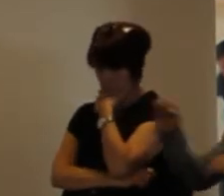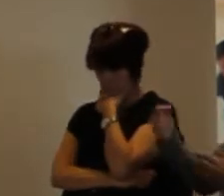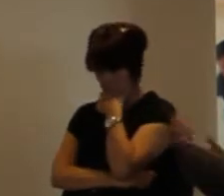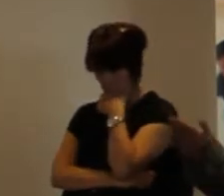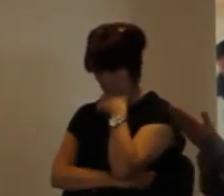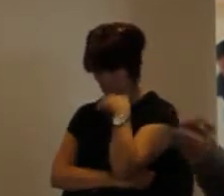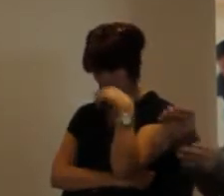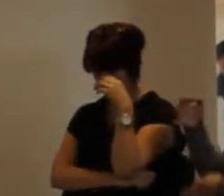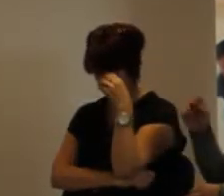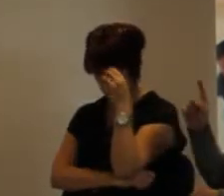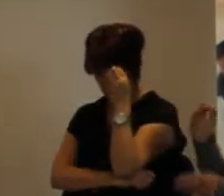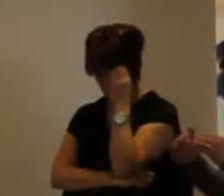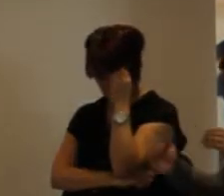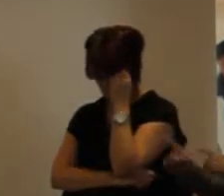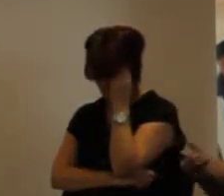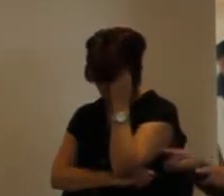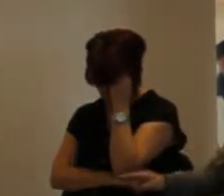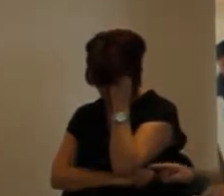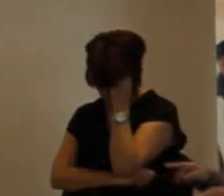qualification. And